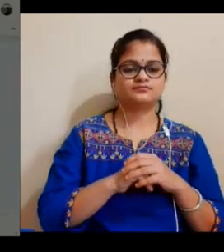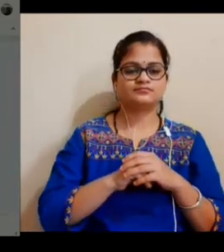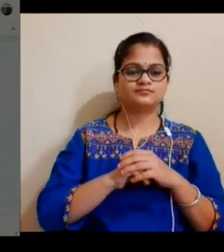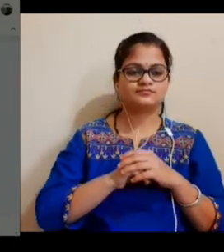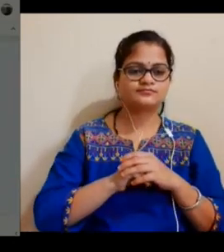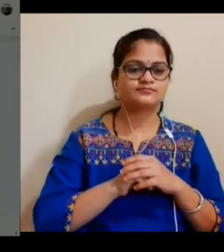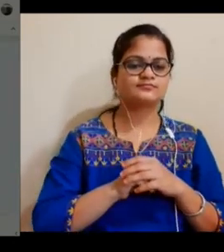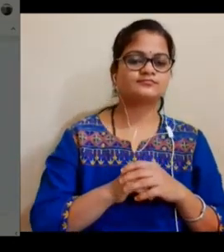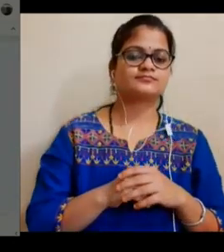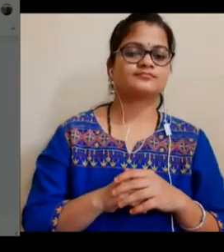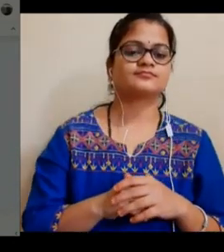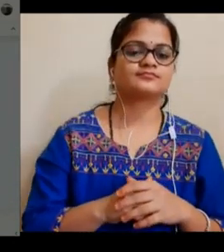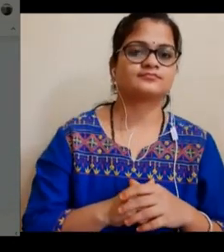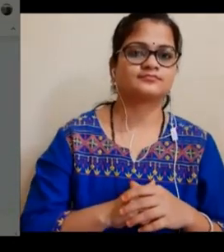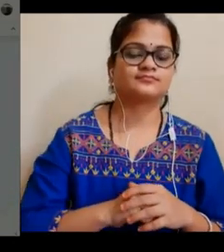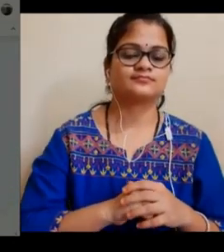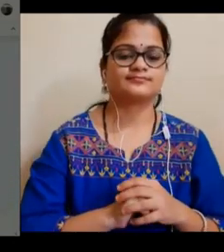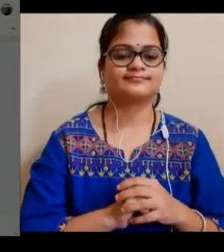Selection.